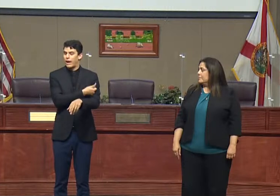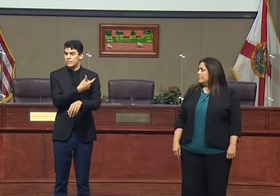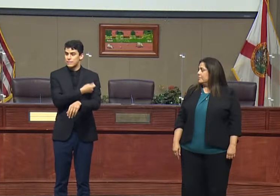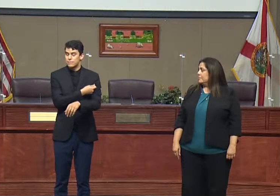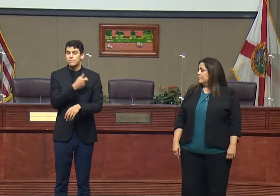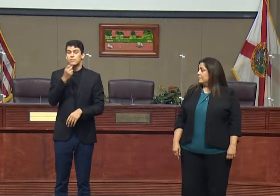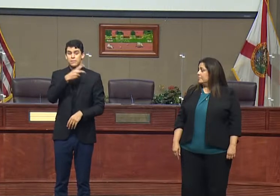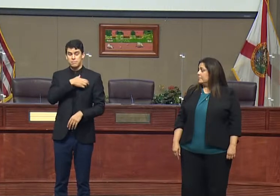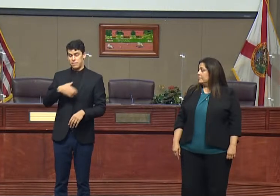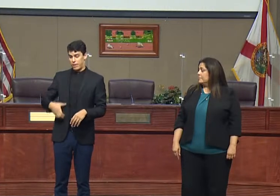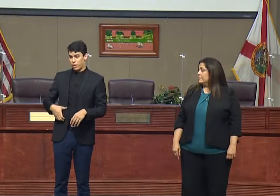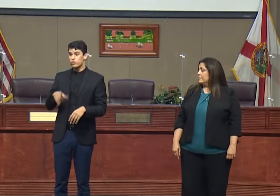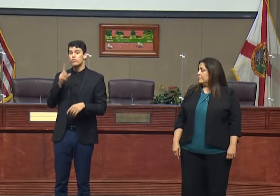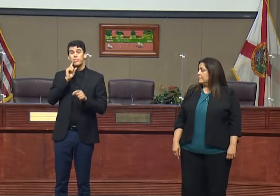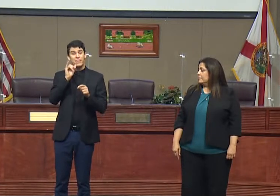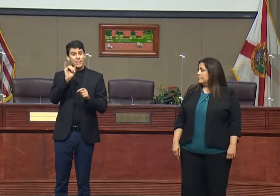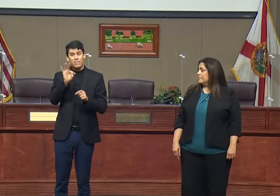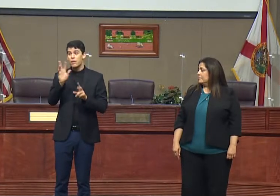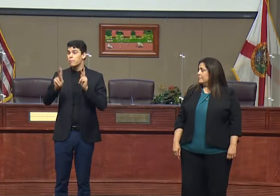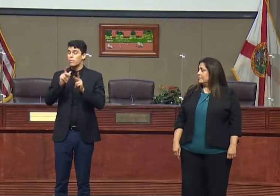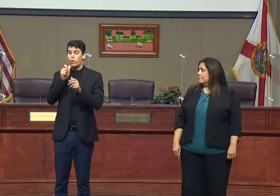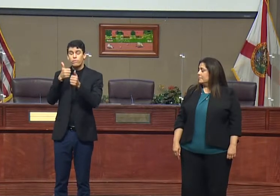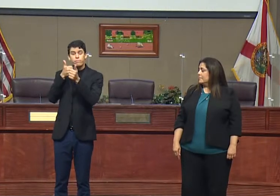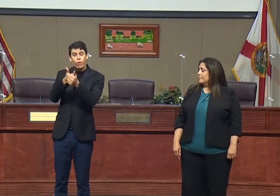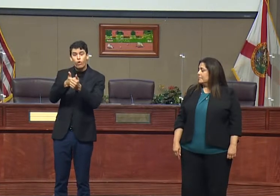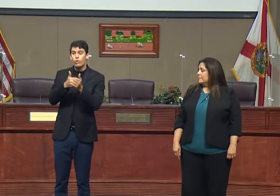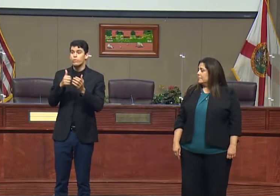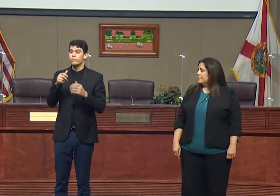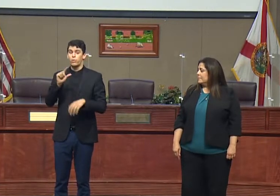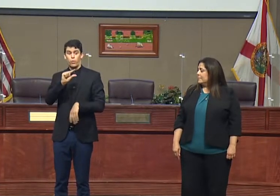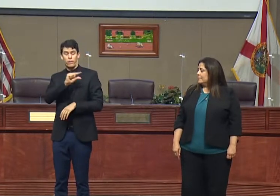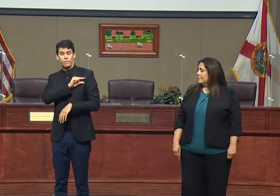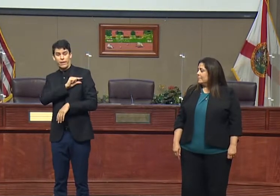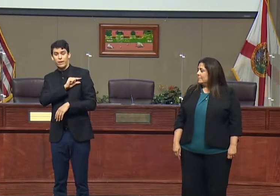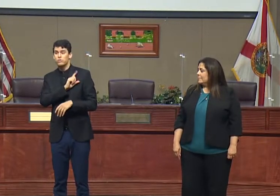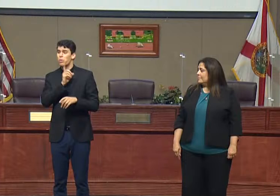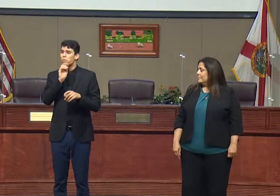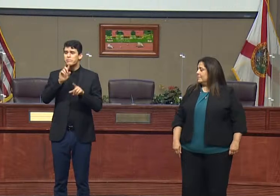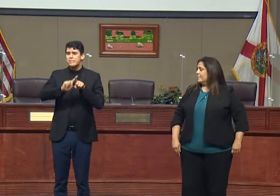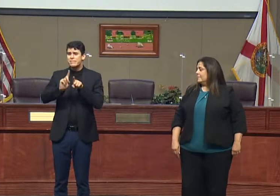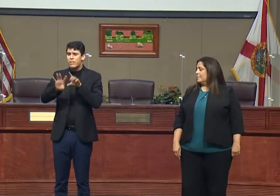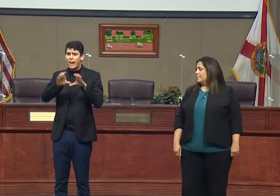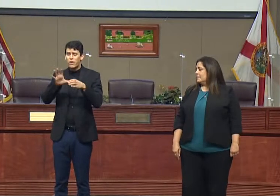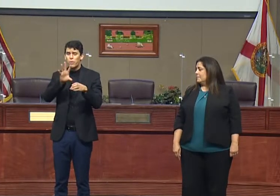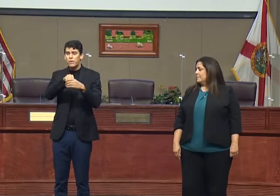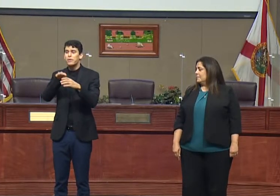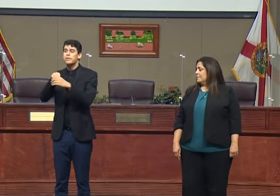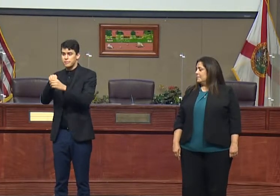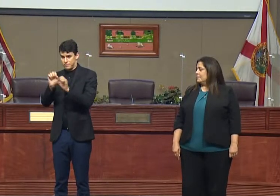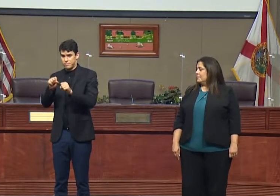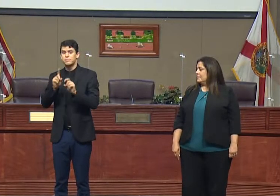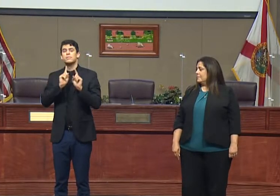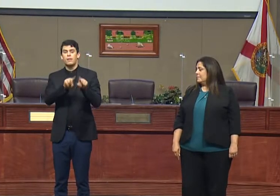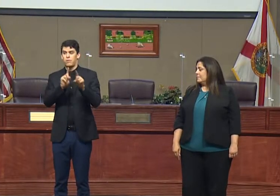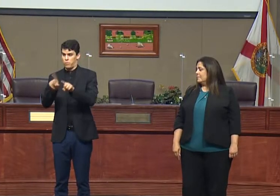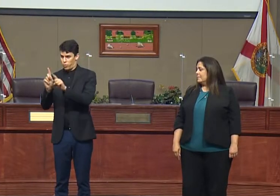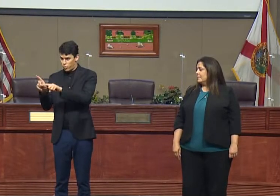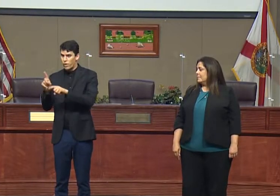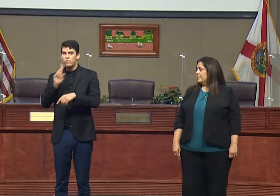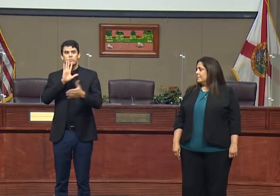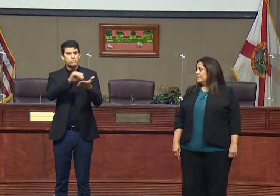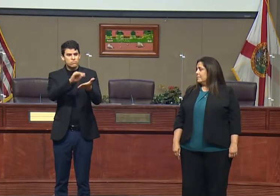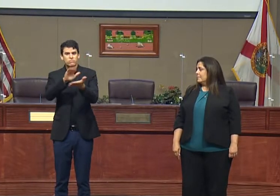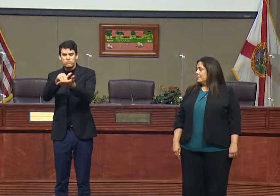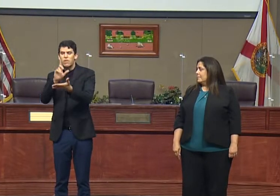ciertas personas que no cumplen aún con los criterios de edad o con las diferentes categorías se han acercado a los centros de vacunación